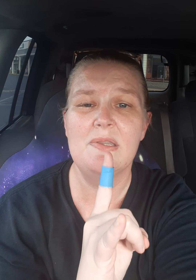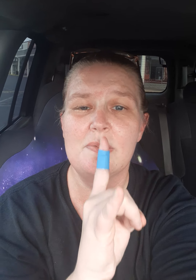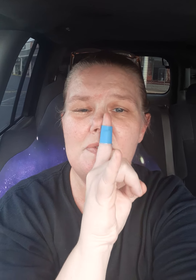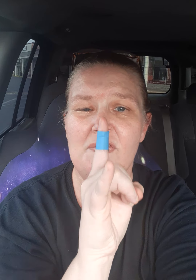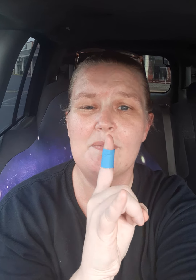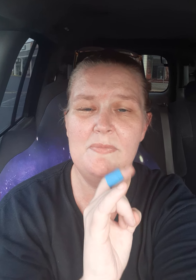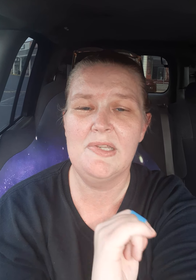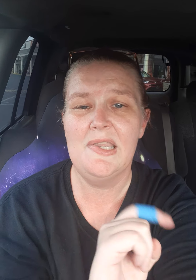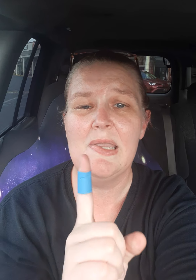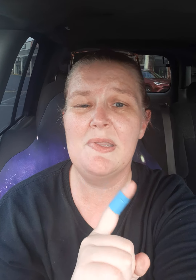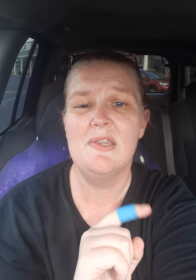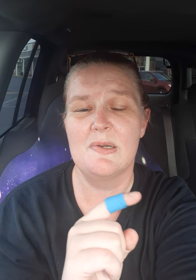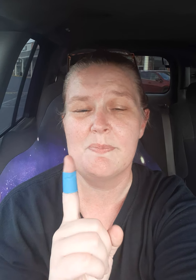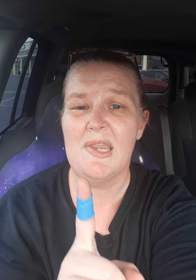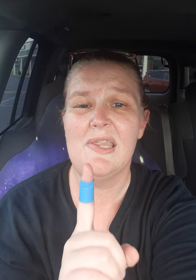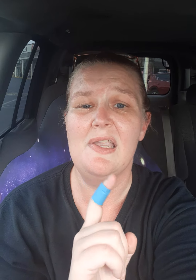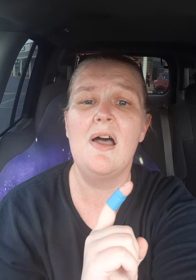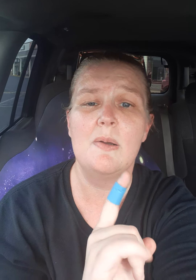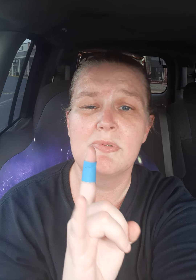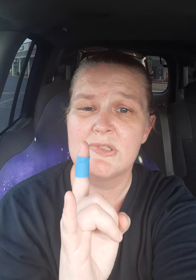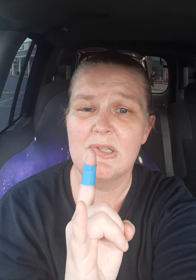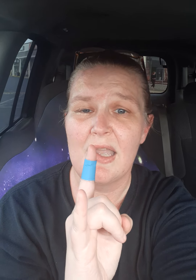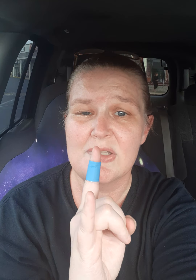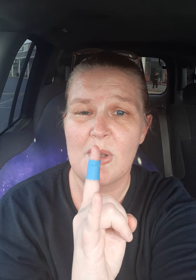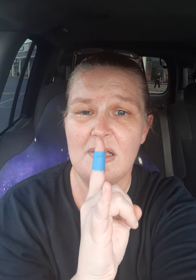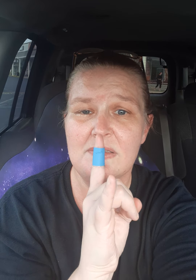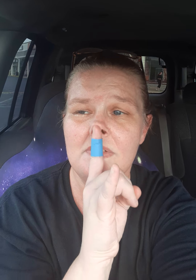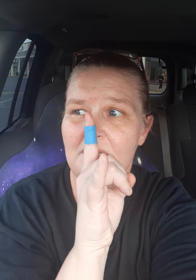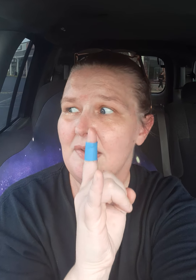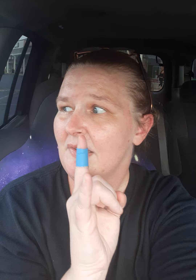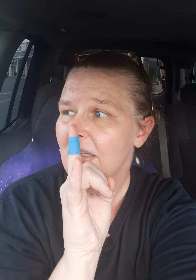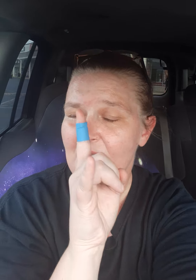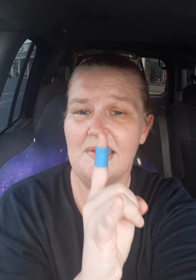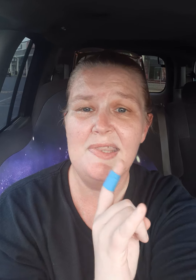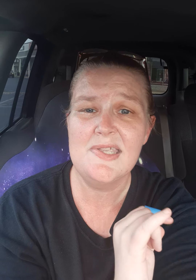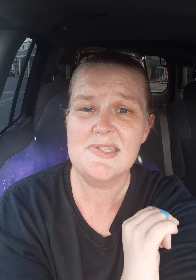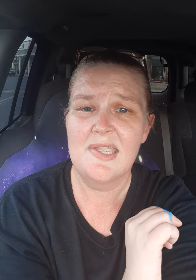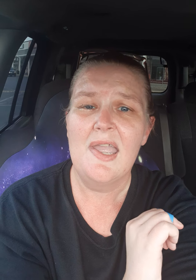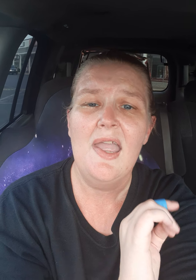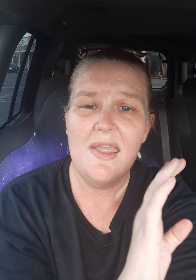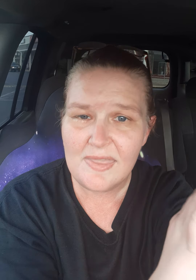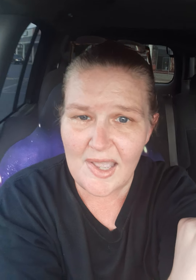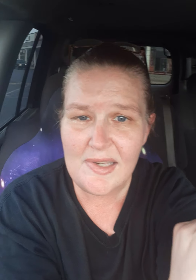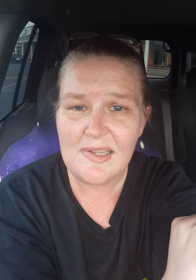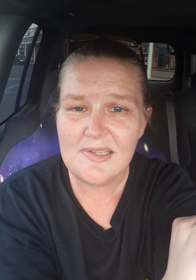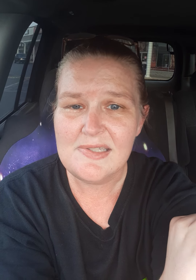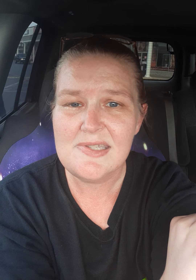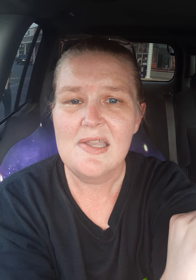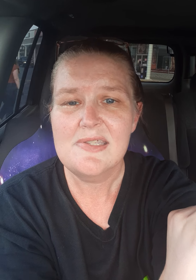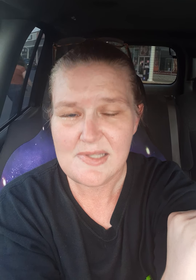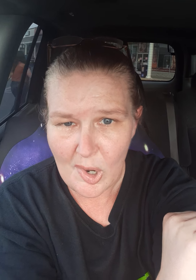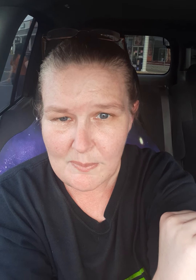your, keeping your pinky up as well. You go like this. And that is snob.